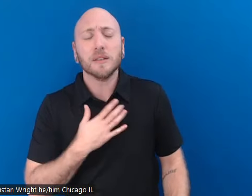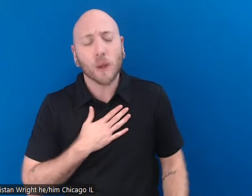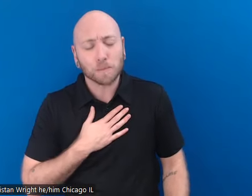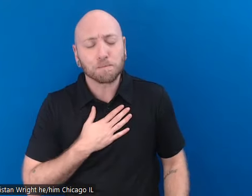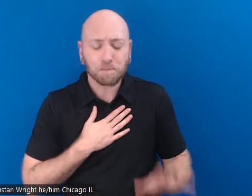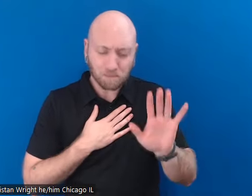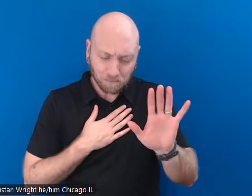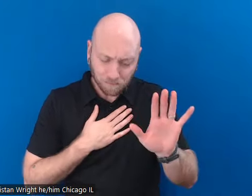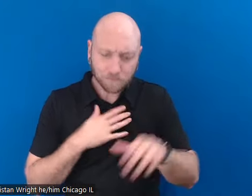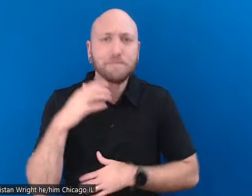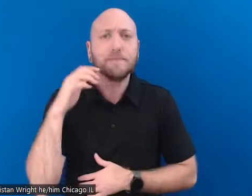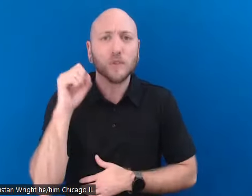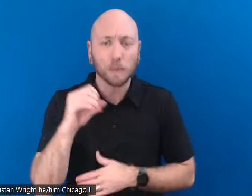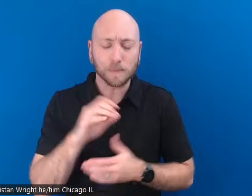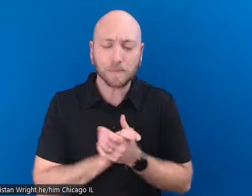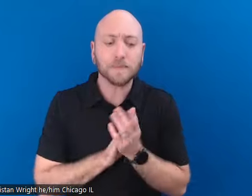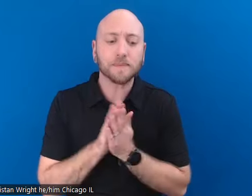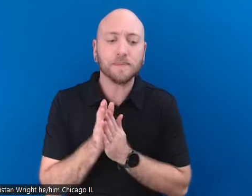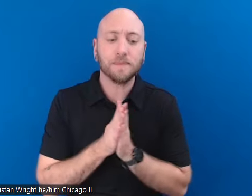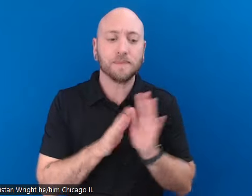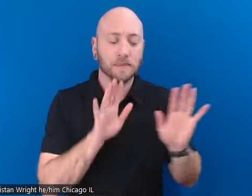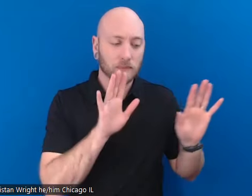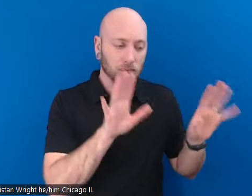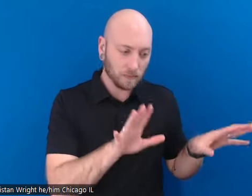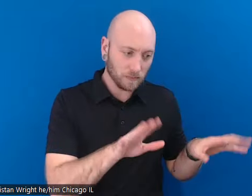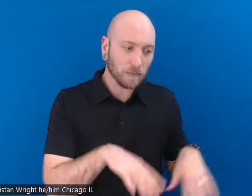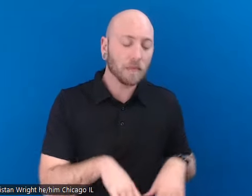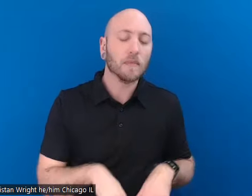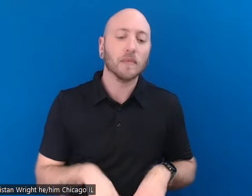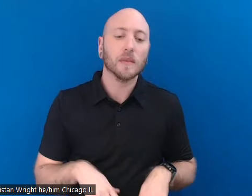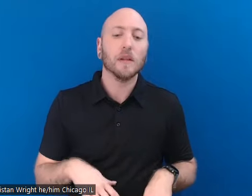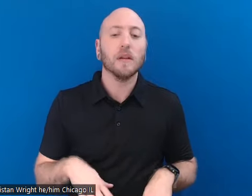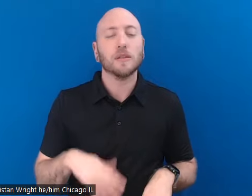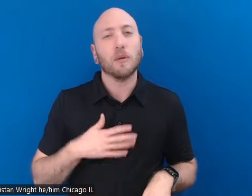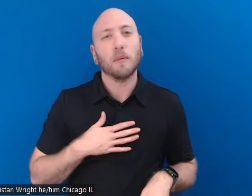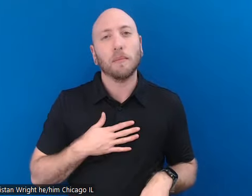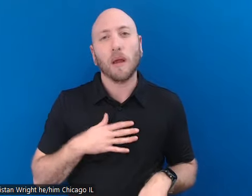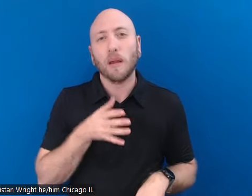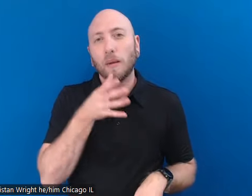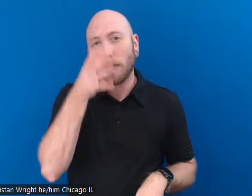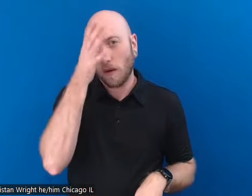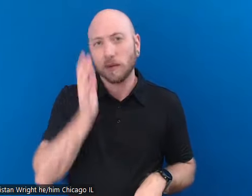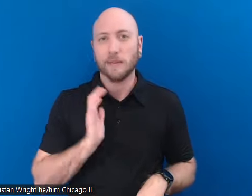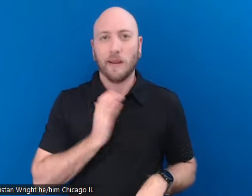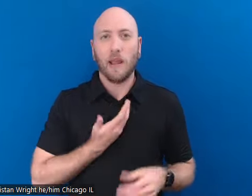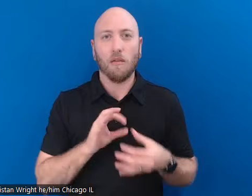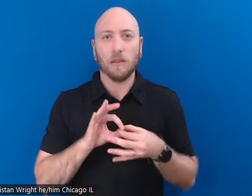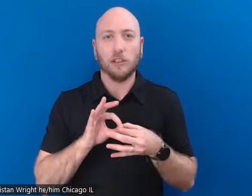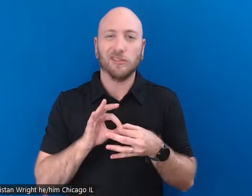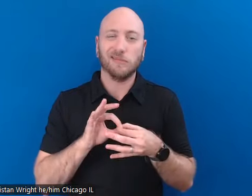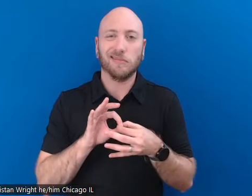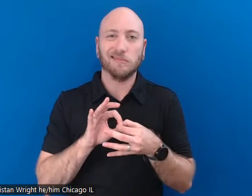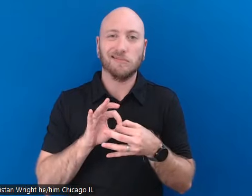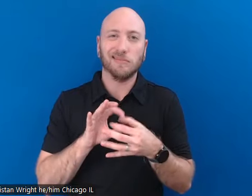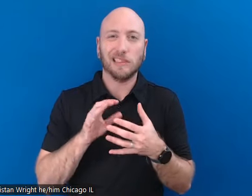that, and my relationship with my kind of parents deteriorating a little bit because I didn't particularly appreciate their